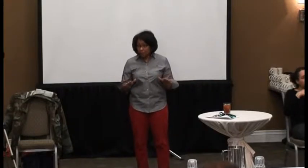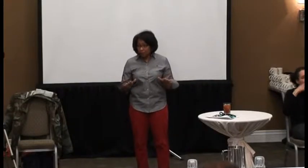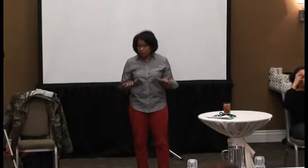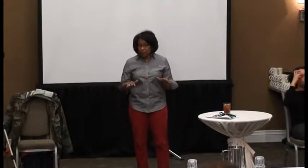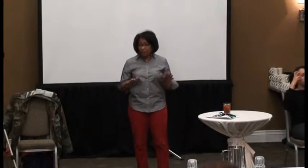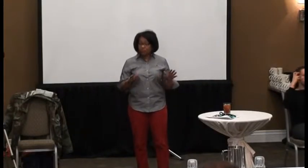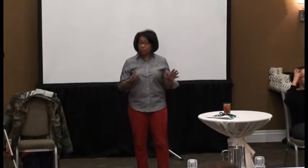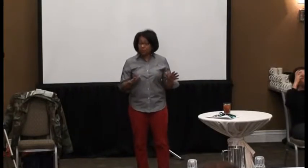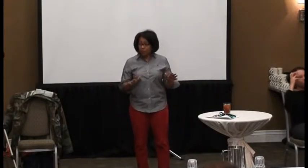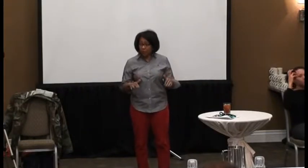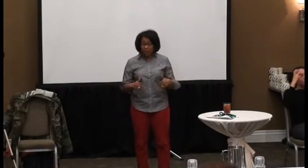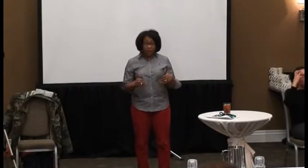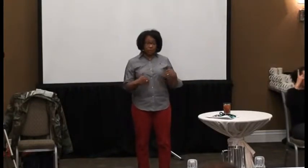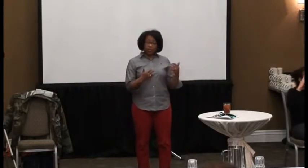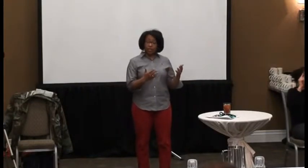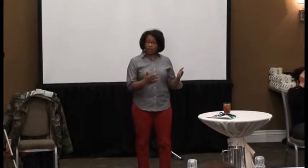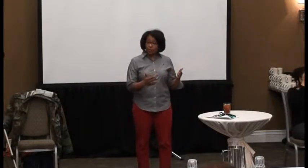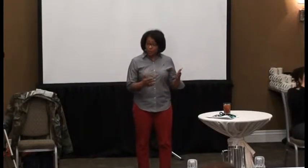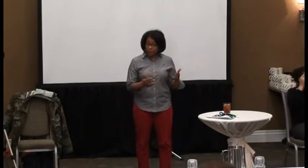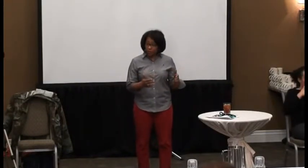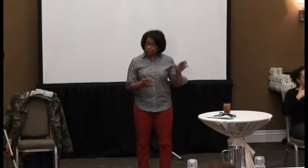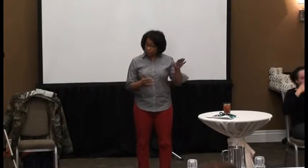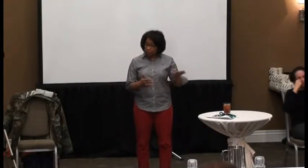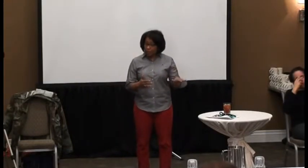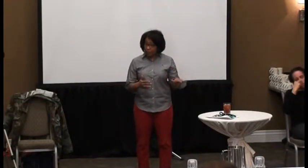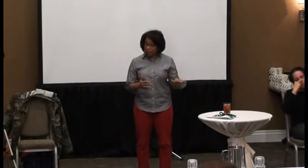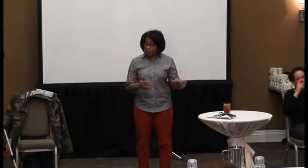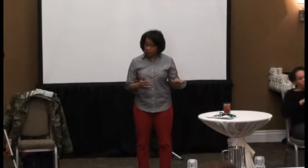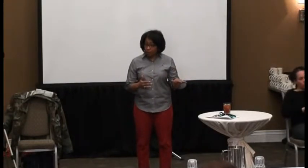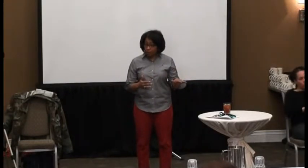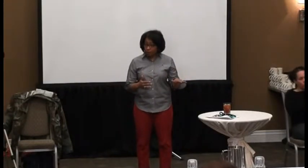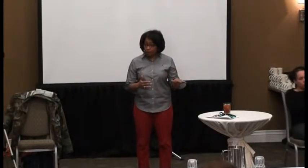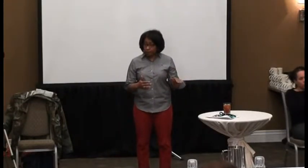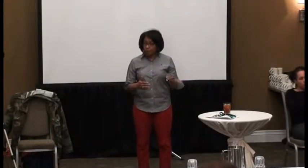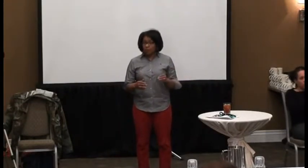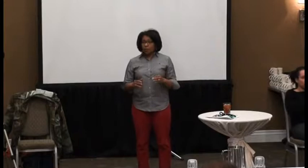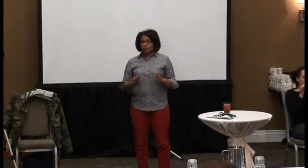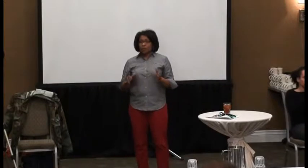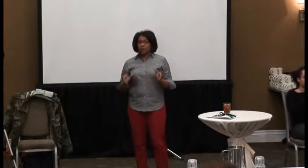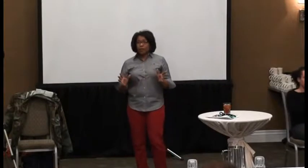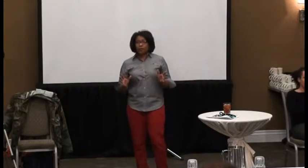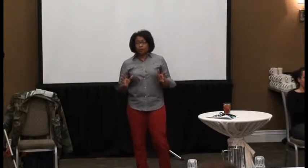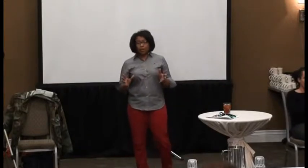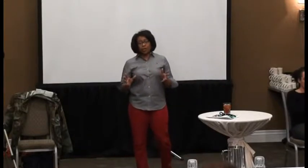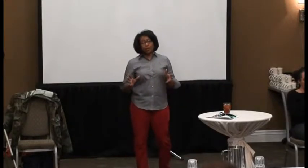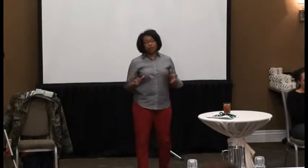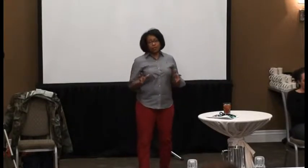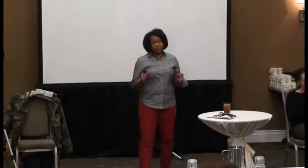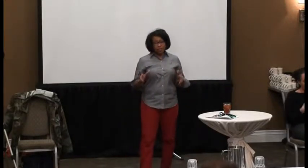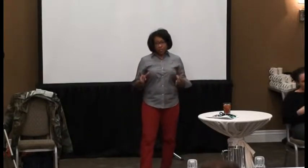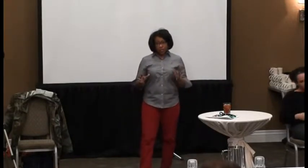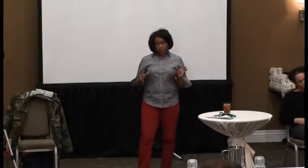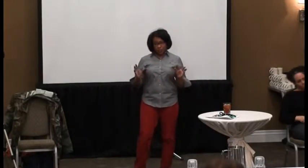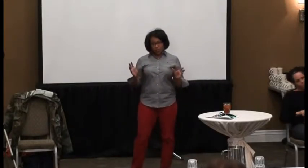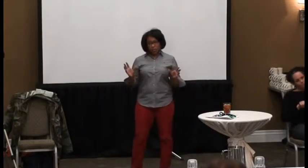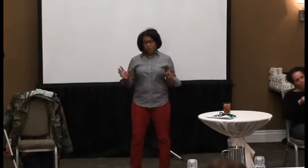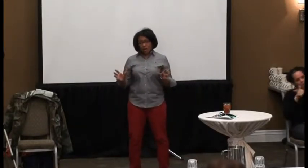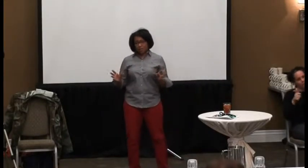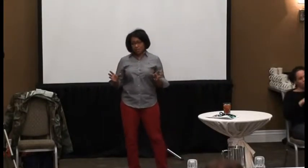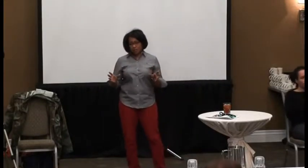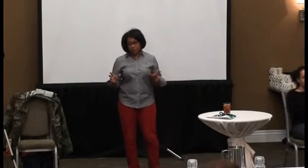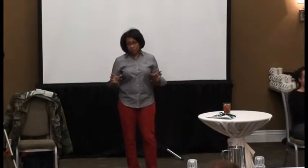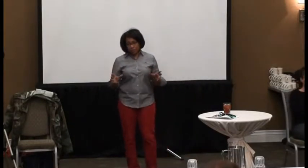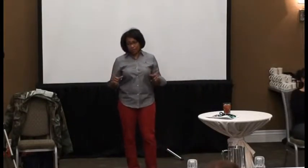headache, I feel sleepy, and when you check the blood pressure, it may be a little low. The other trick here with the stimulants versus